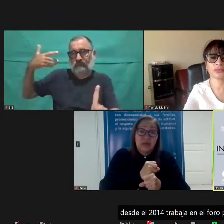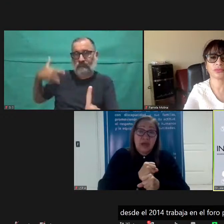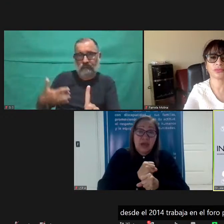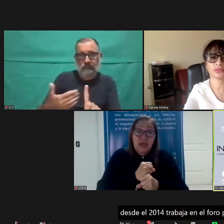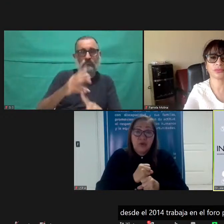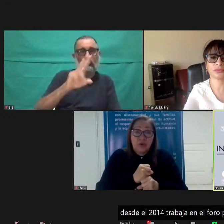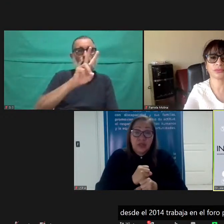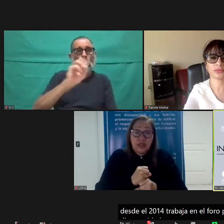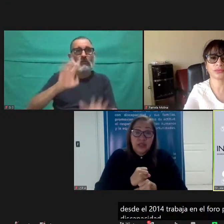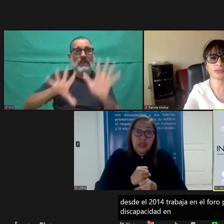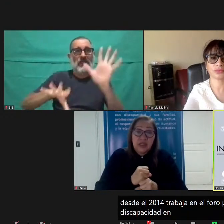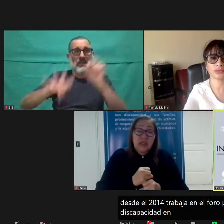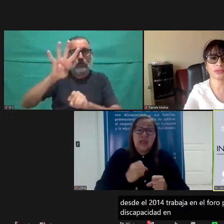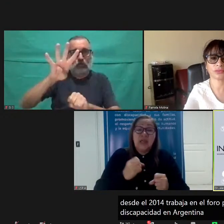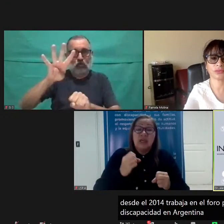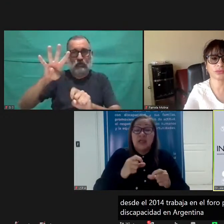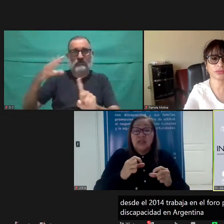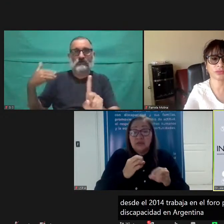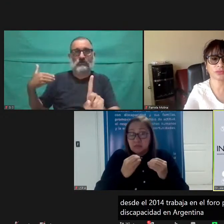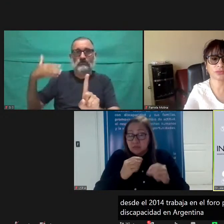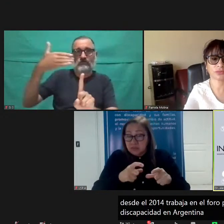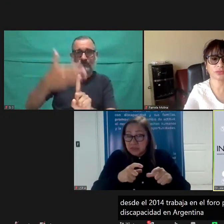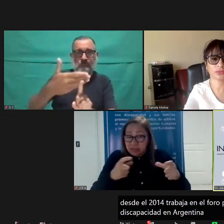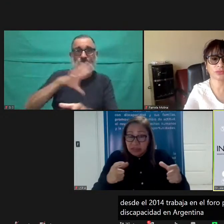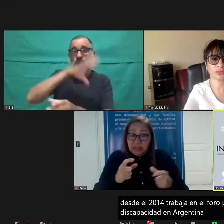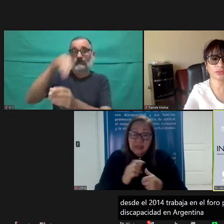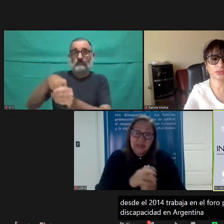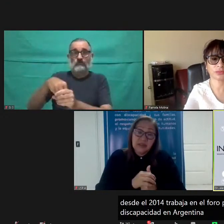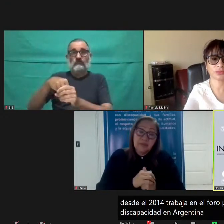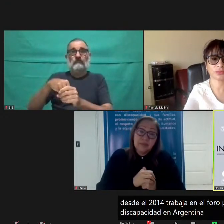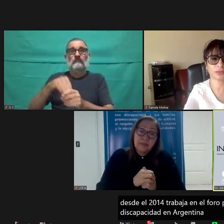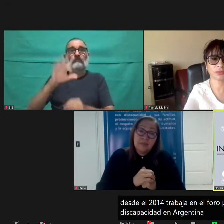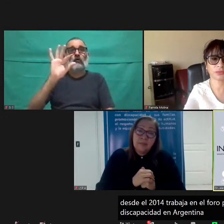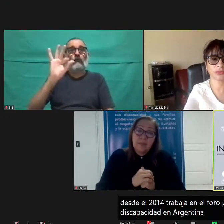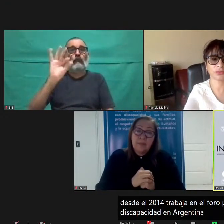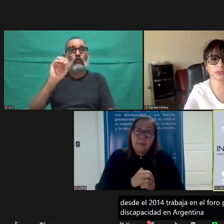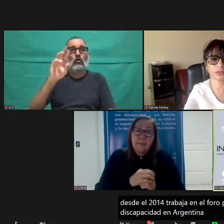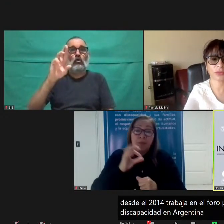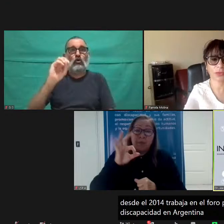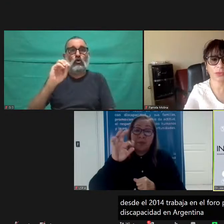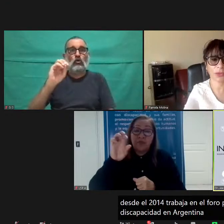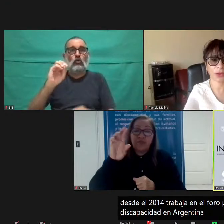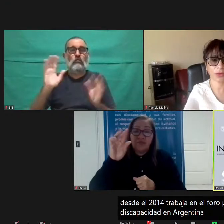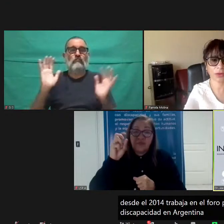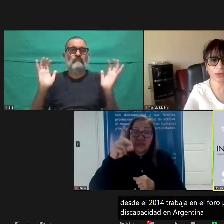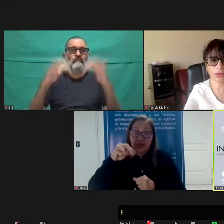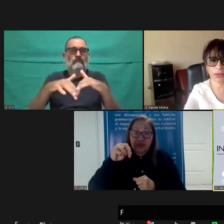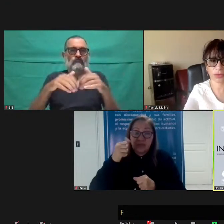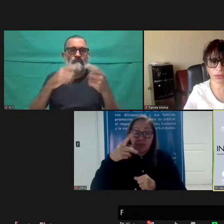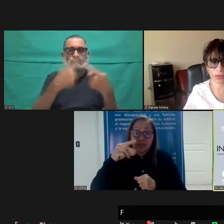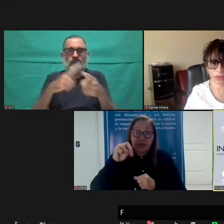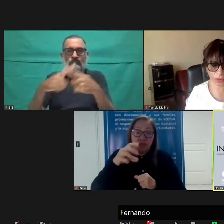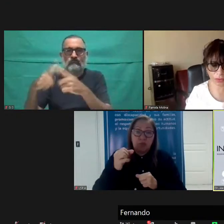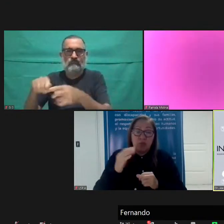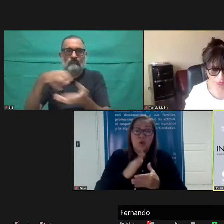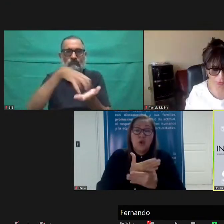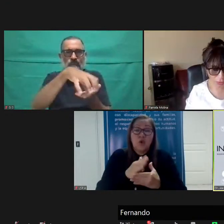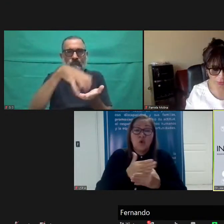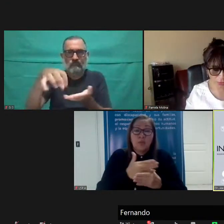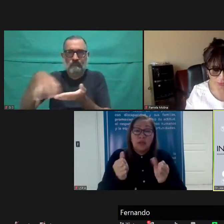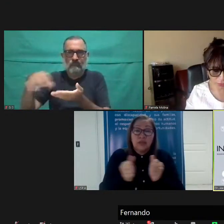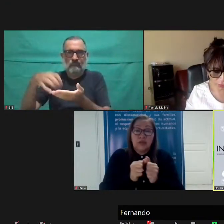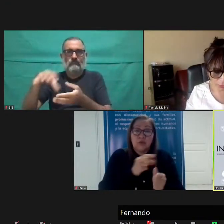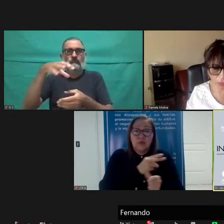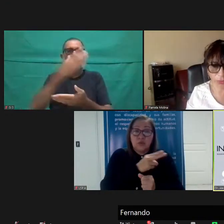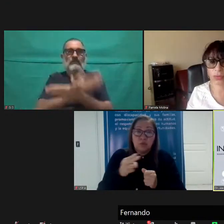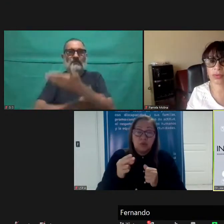the era in argentina so now fernando is going